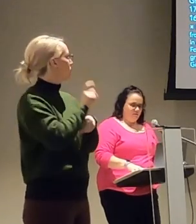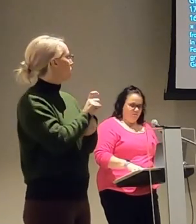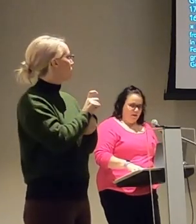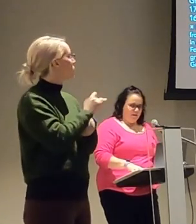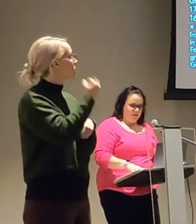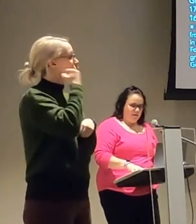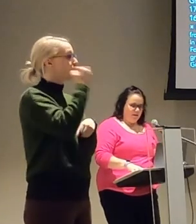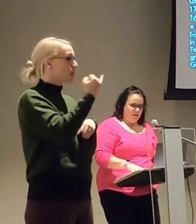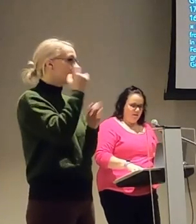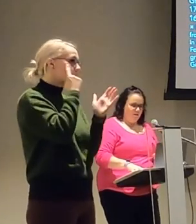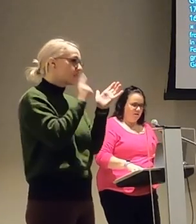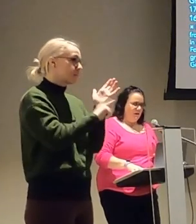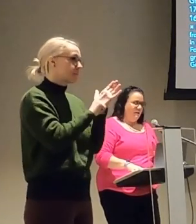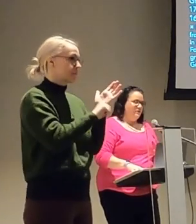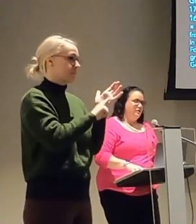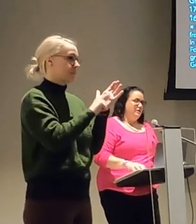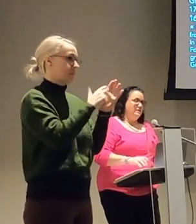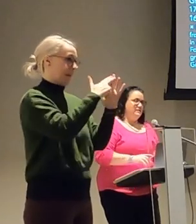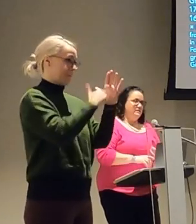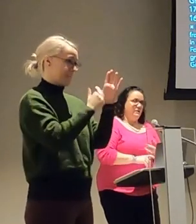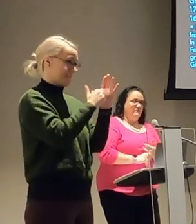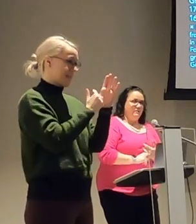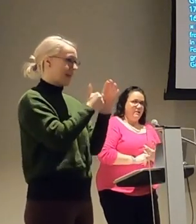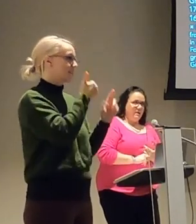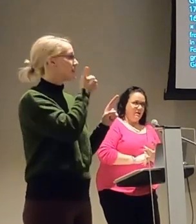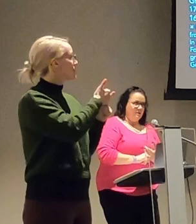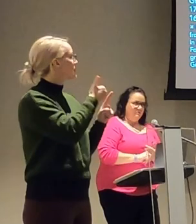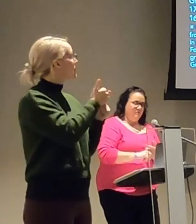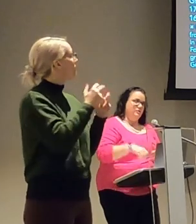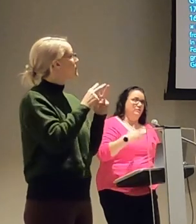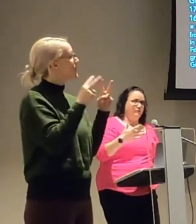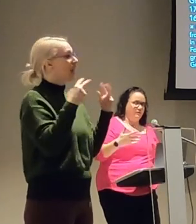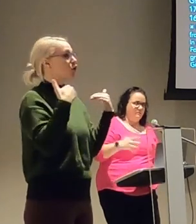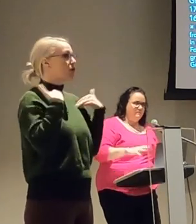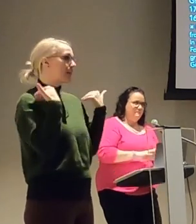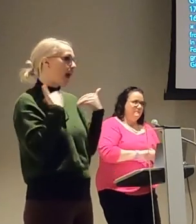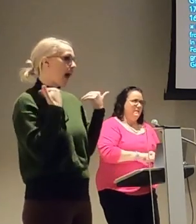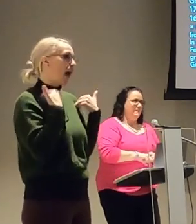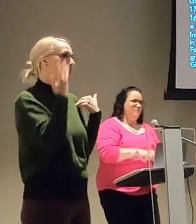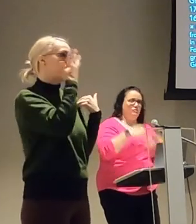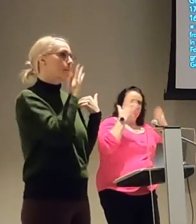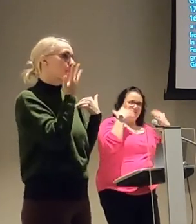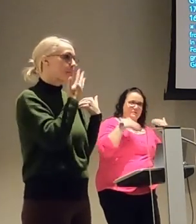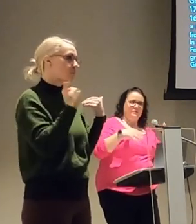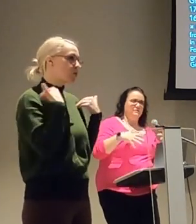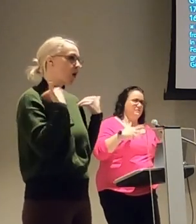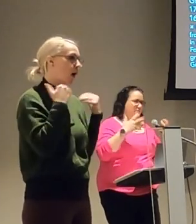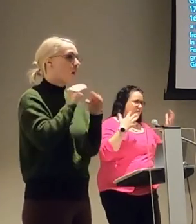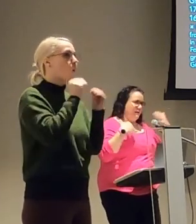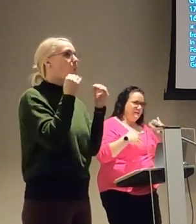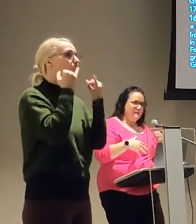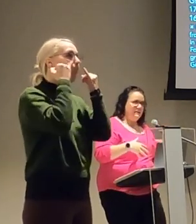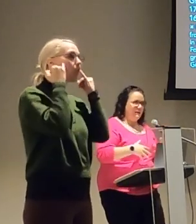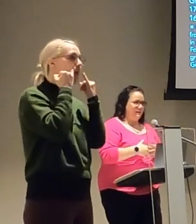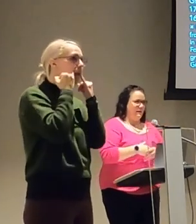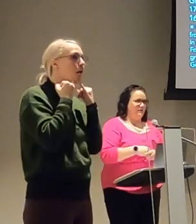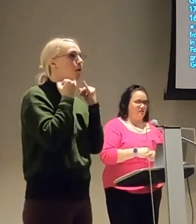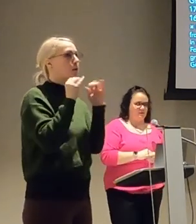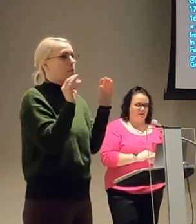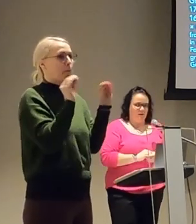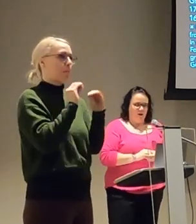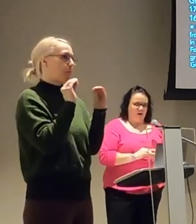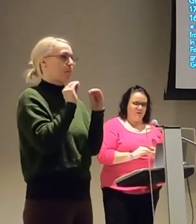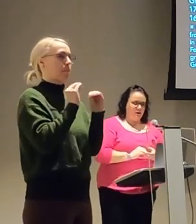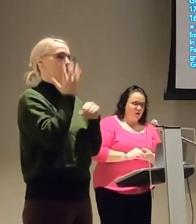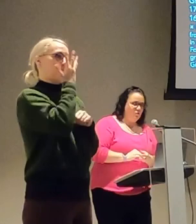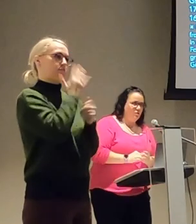at the painting here, she is very young or youthful. No wrinkles or anything like that.